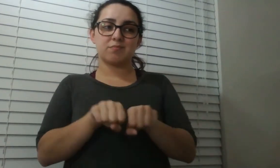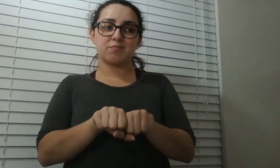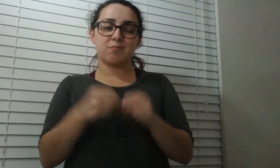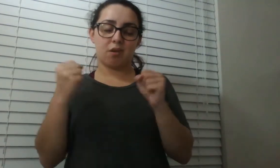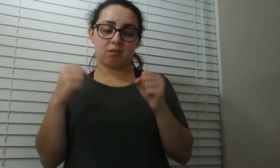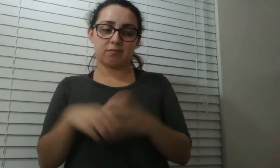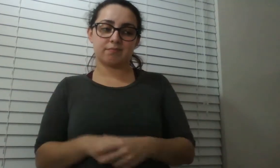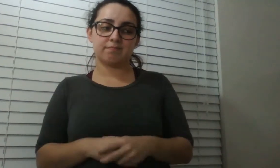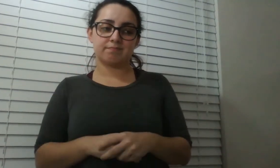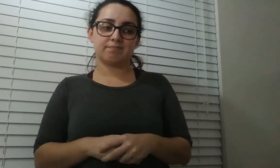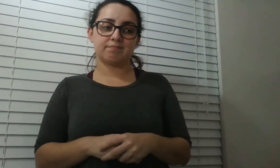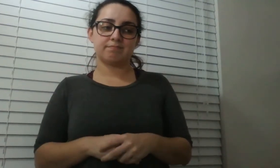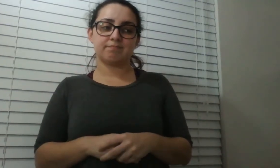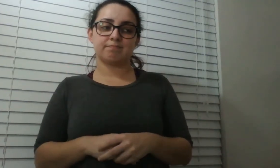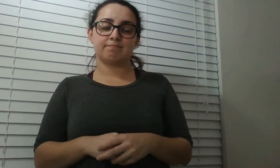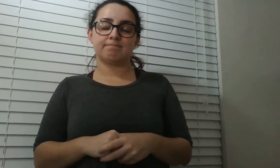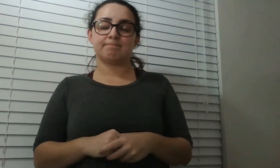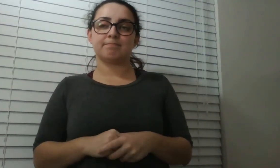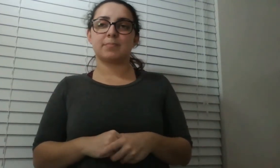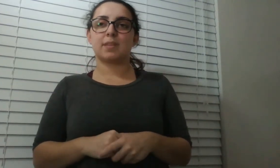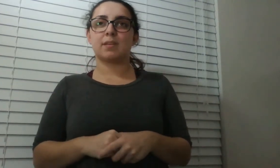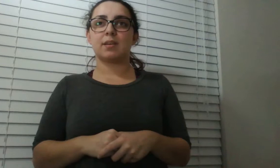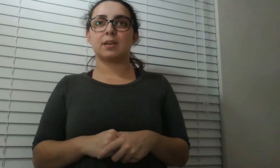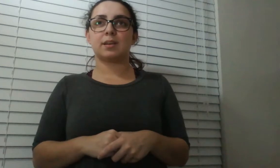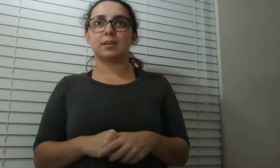She said, I hope it wasn't a family heirloom.